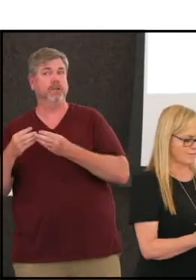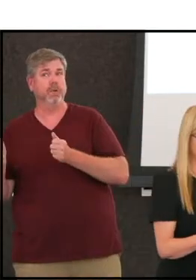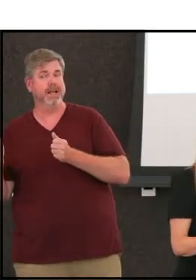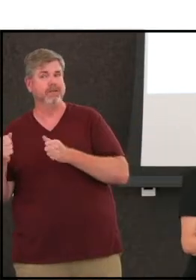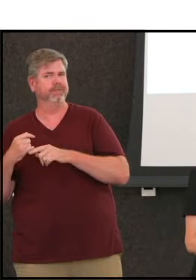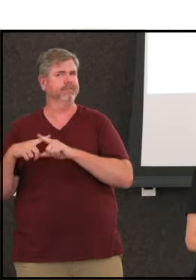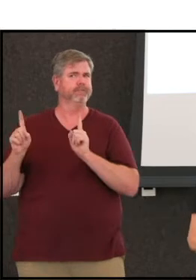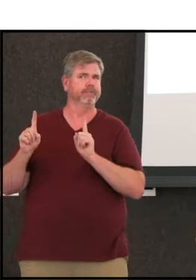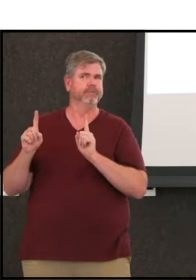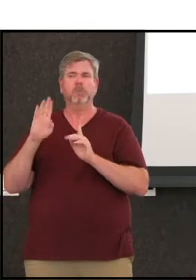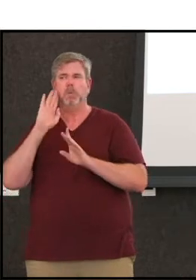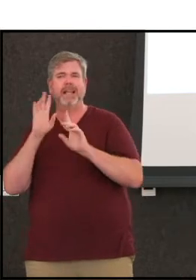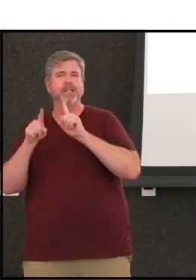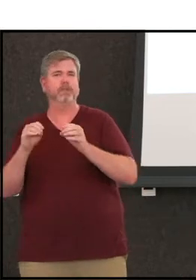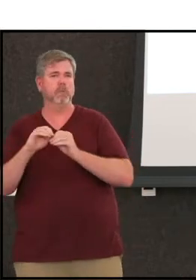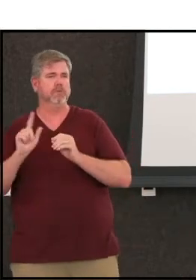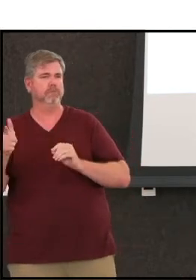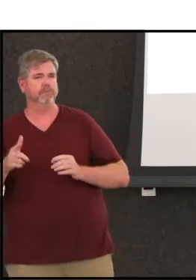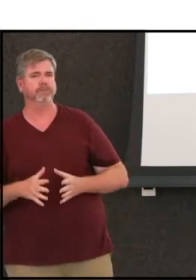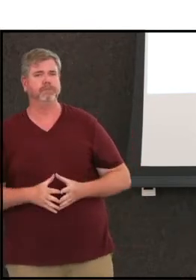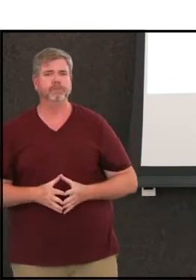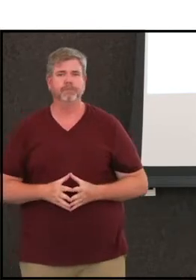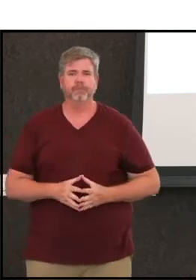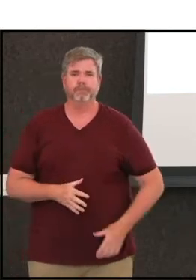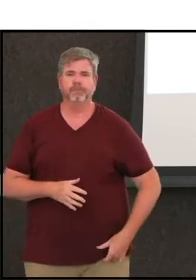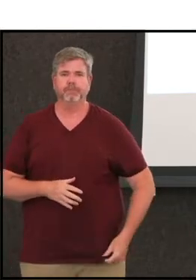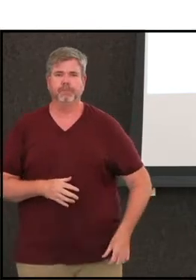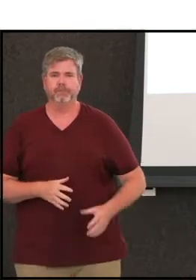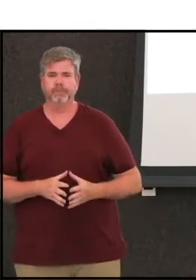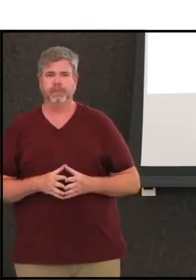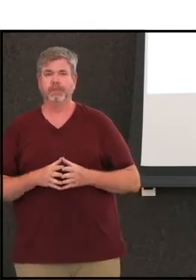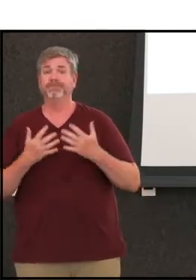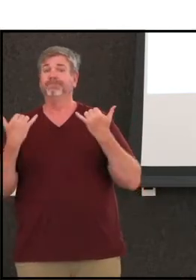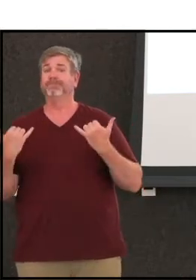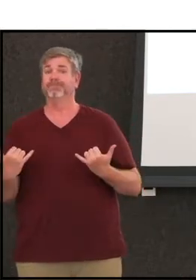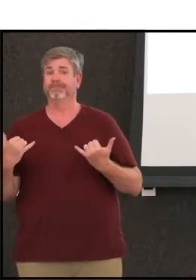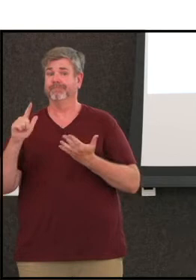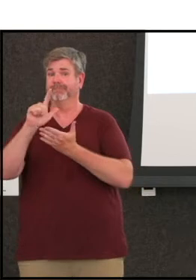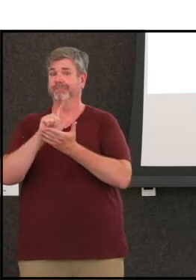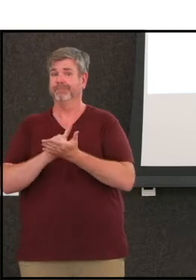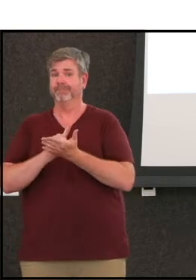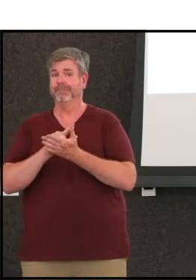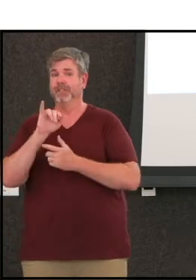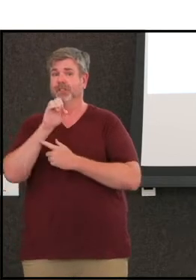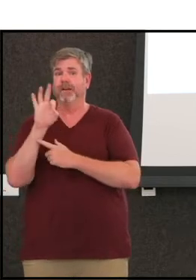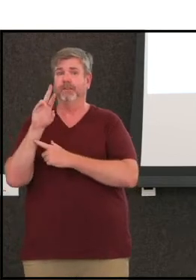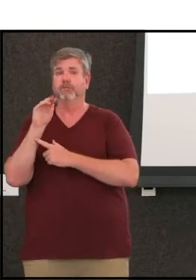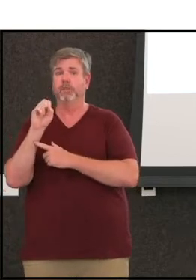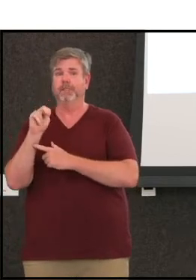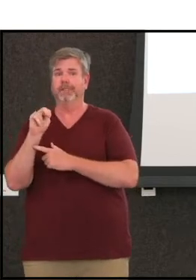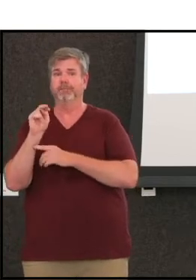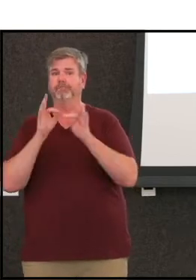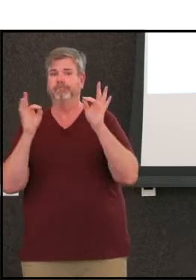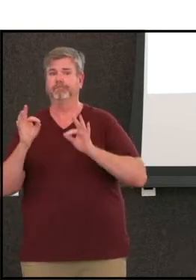I'm going to invite up DA Rose and to make some comments just about kind of what we're doing on the